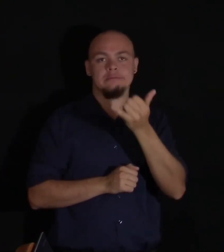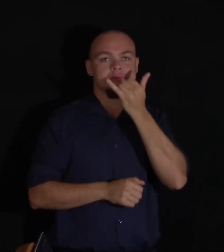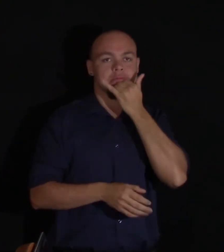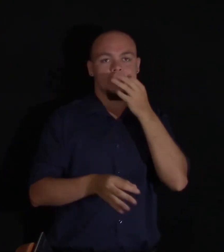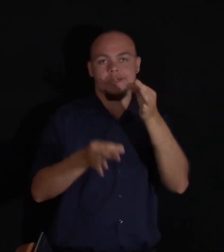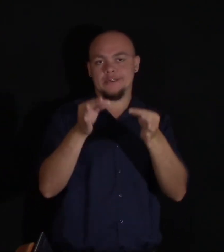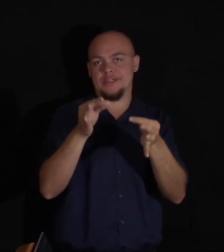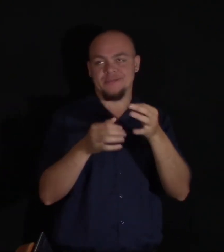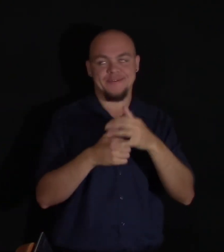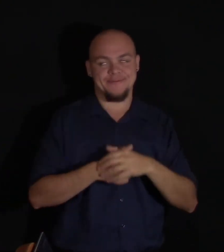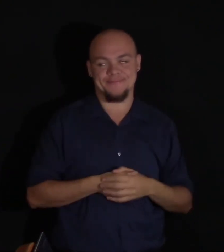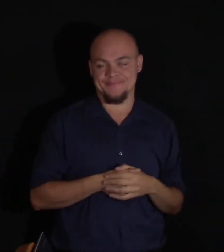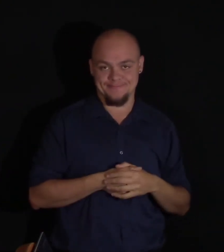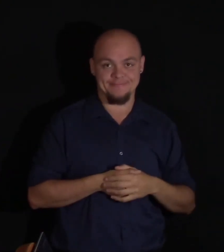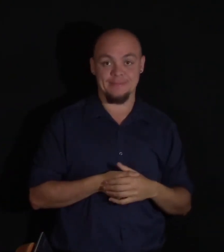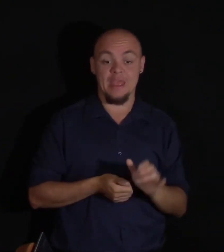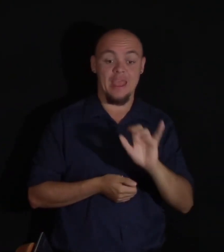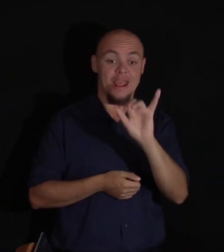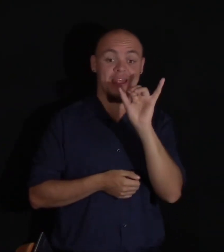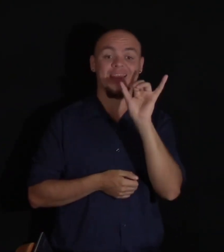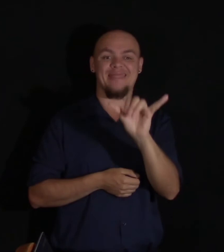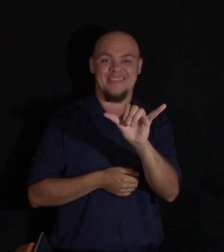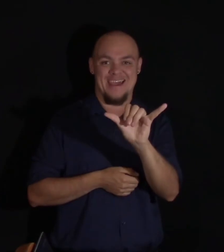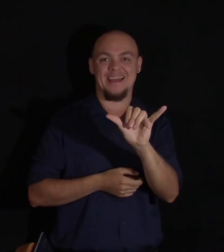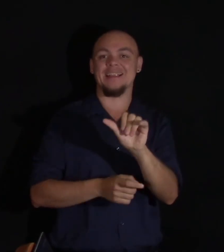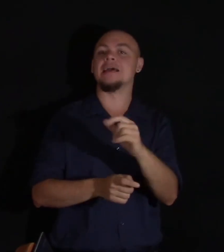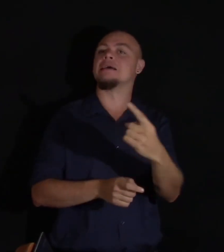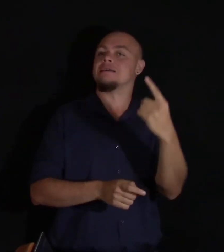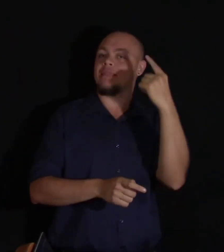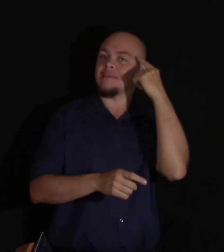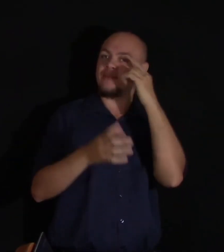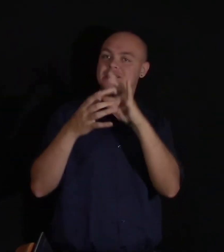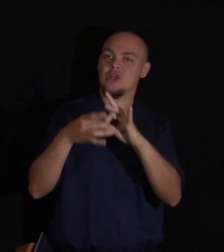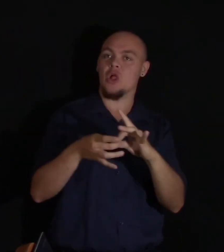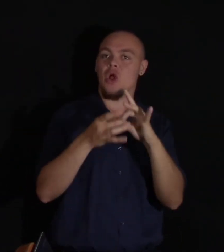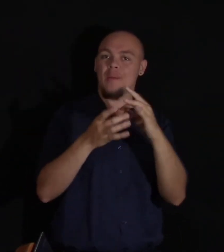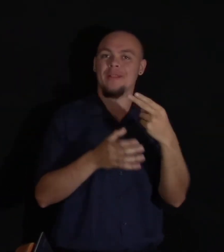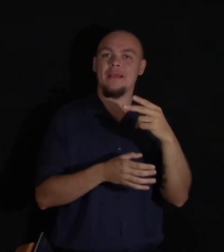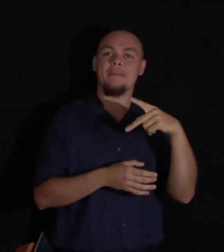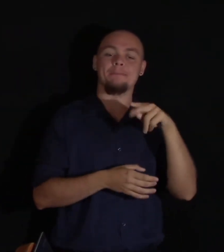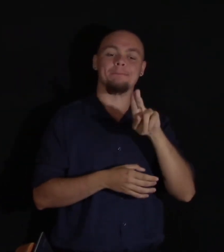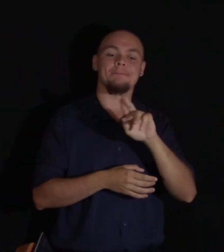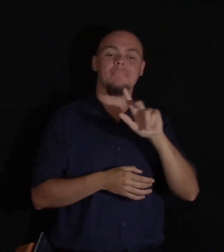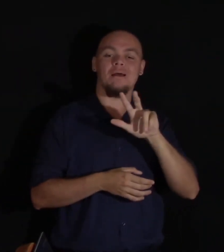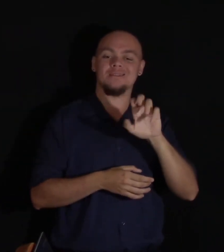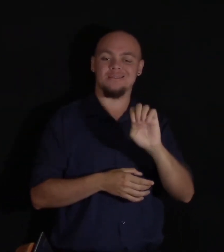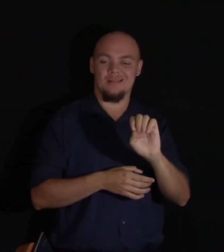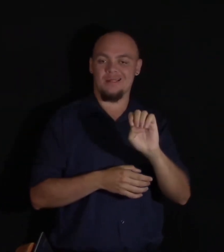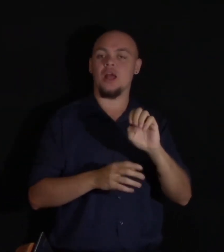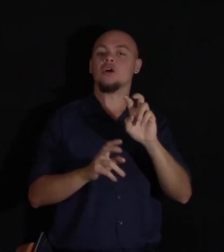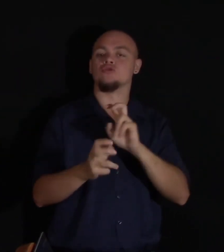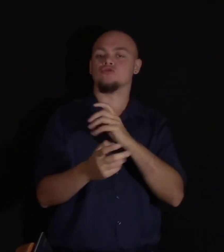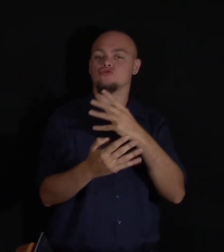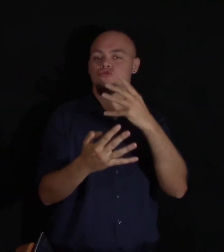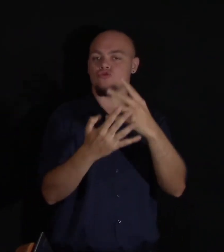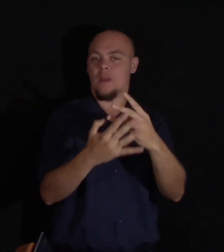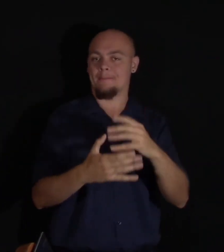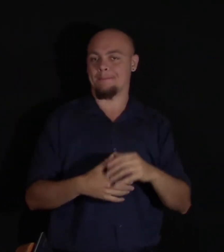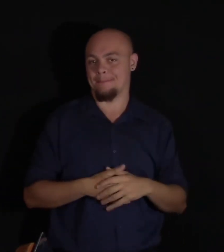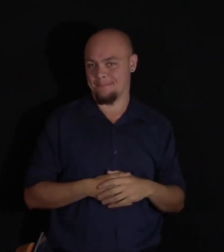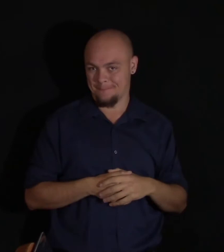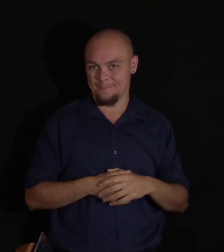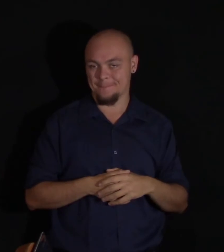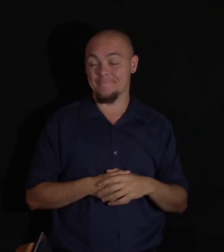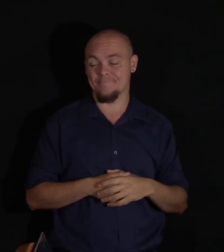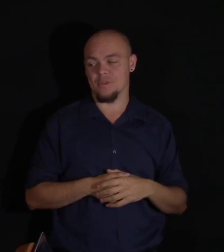judgment. And that is the trap of the mental harmony puzzle. Now, to illustrate this,